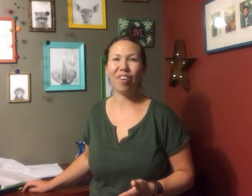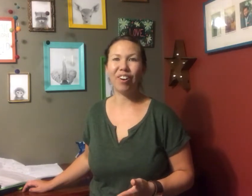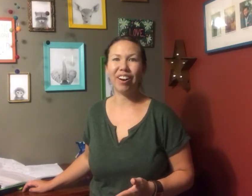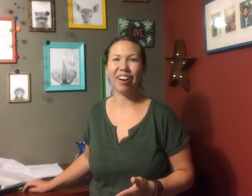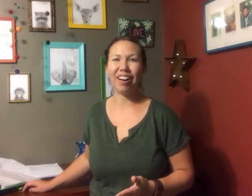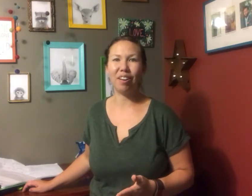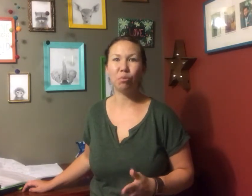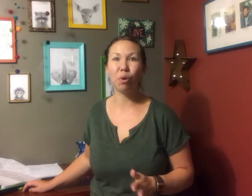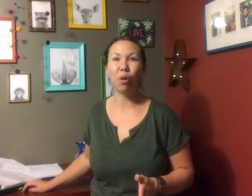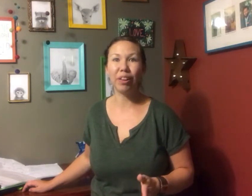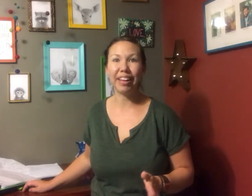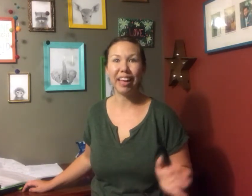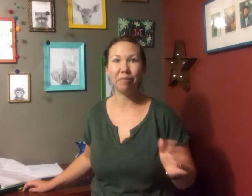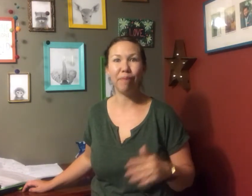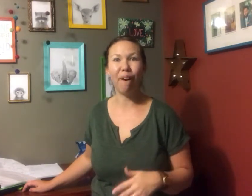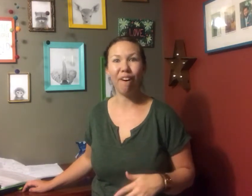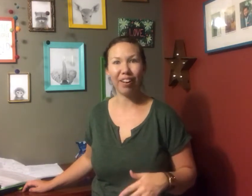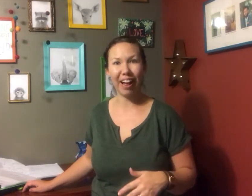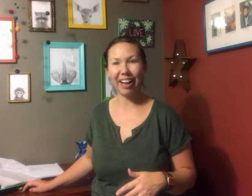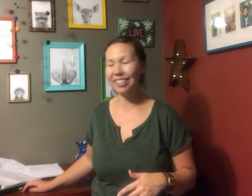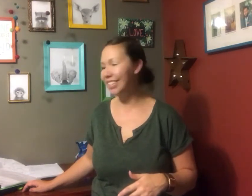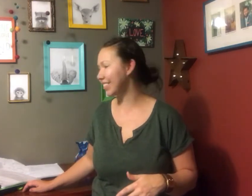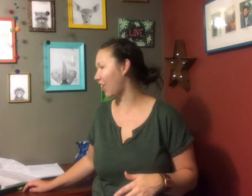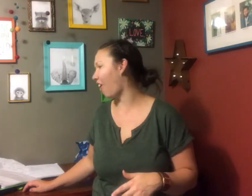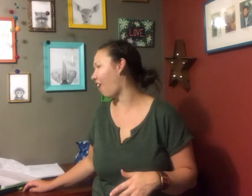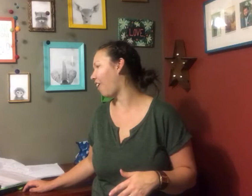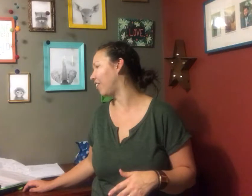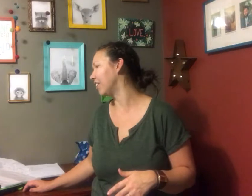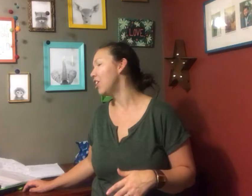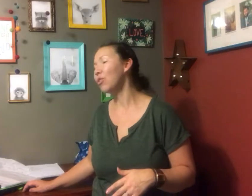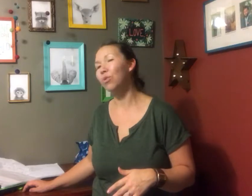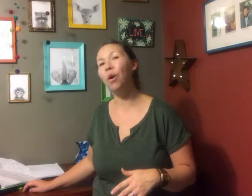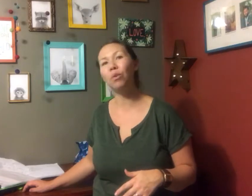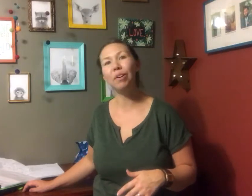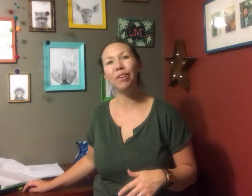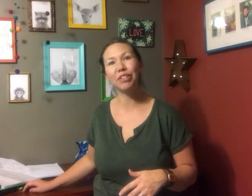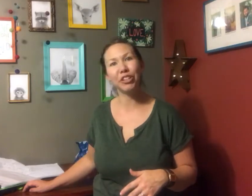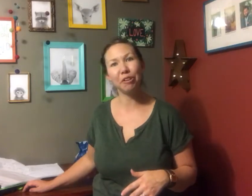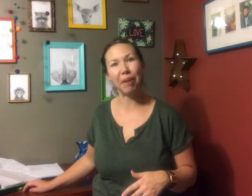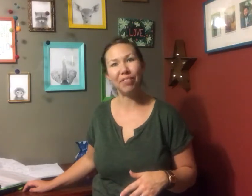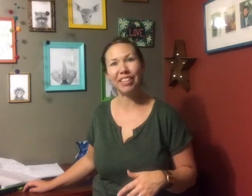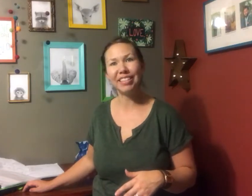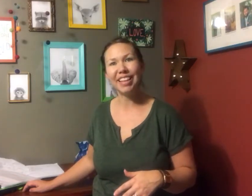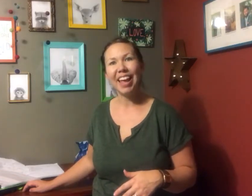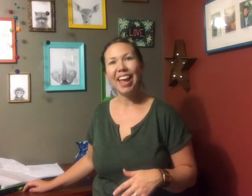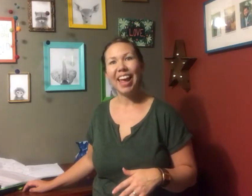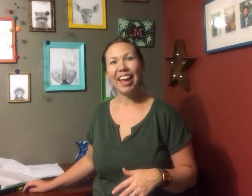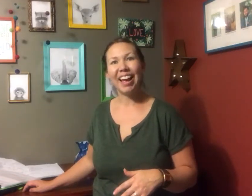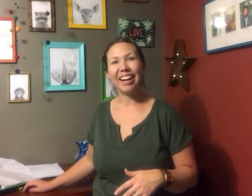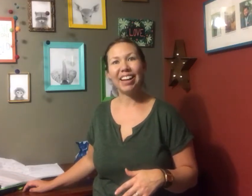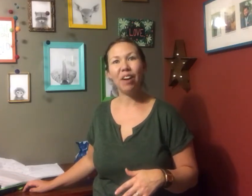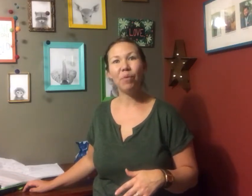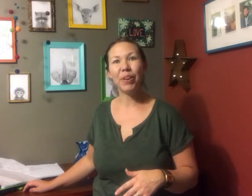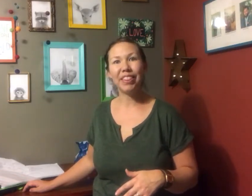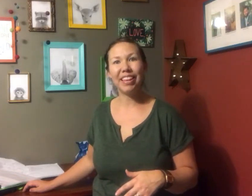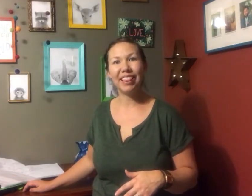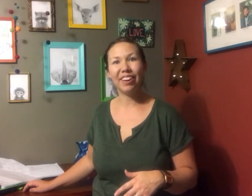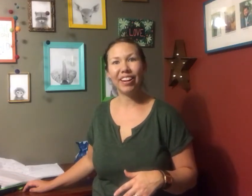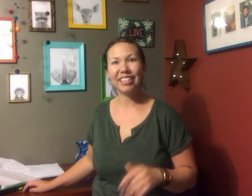our rolling and ball class. It's called Roll Roll Sugar Babies. And I will put the lyrics